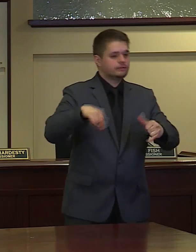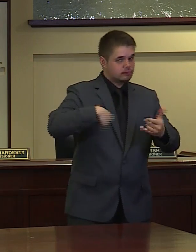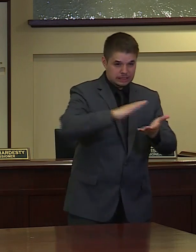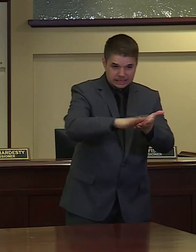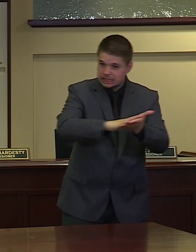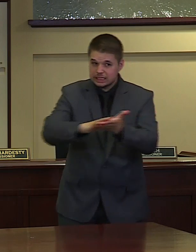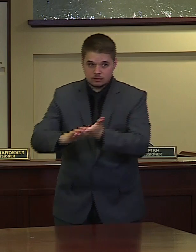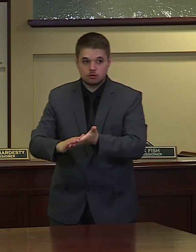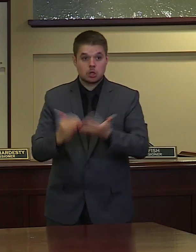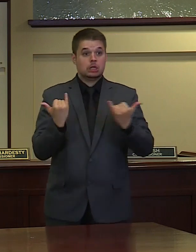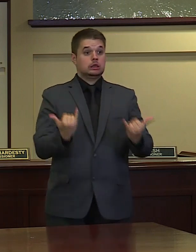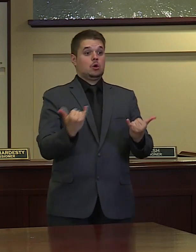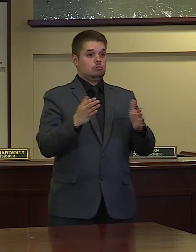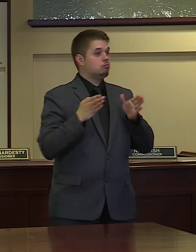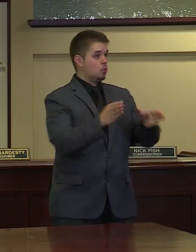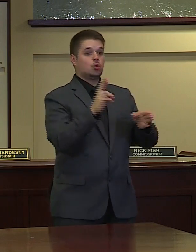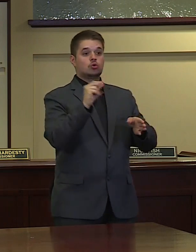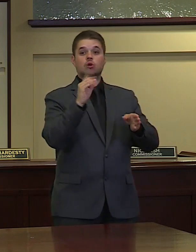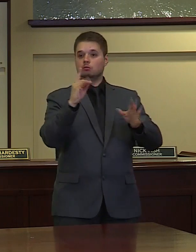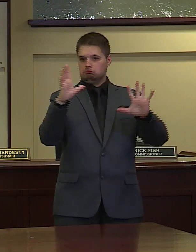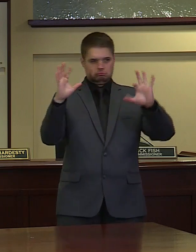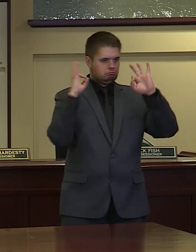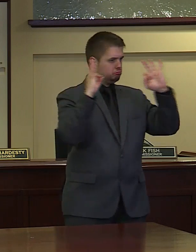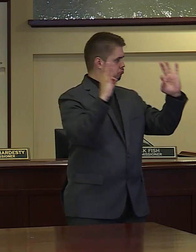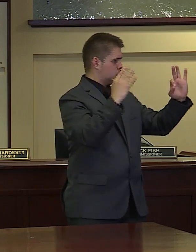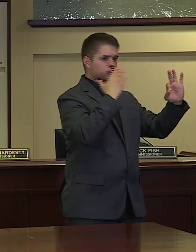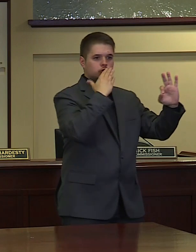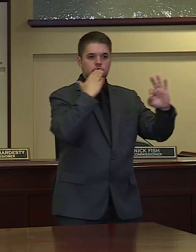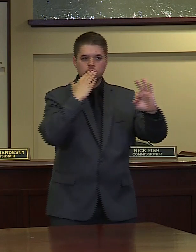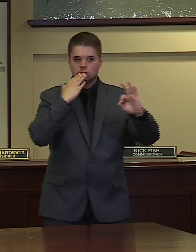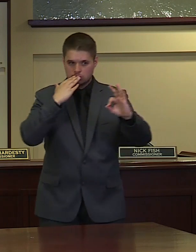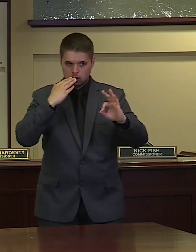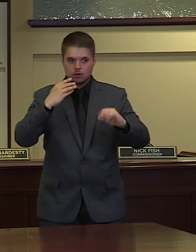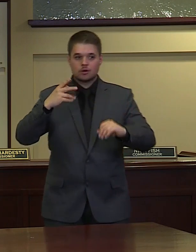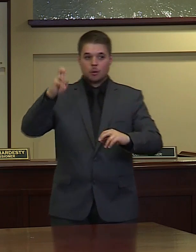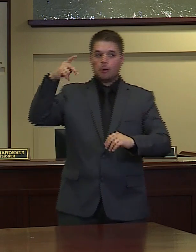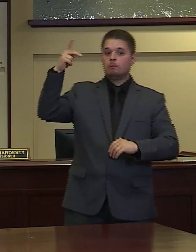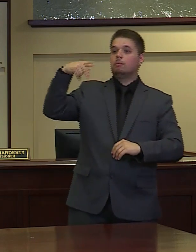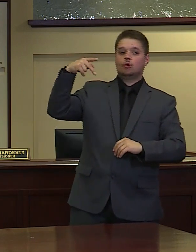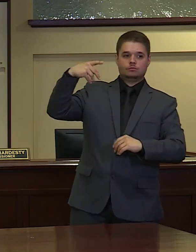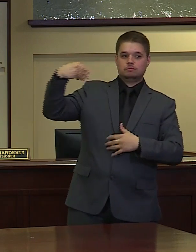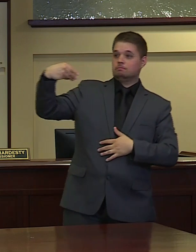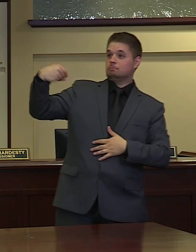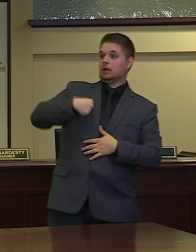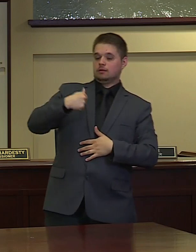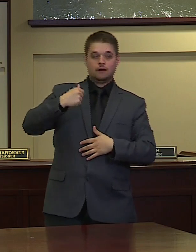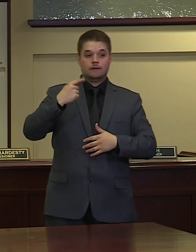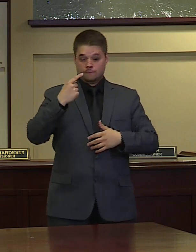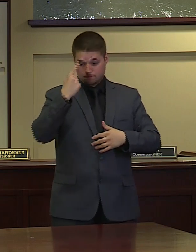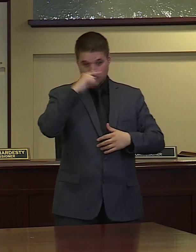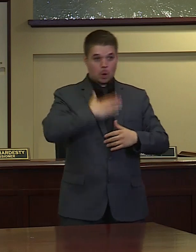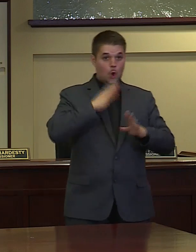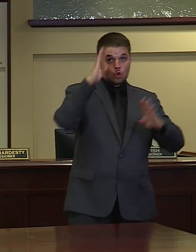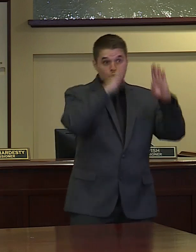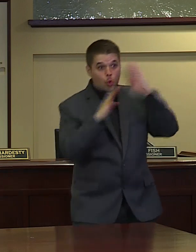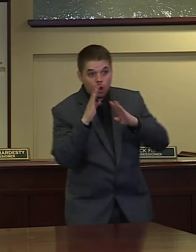I am paid to worry. It's been my job in my career as a fire chief and now as your emergency